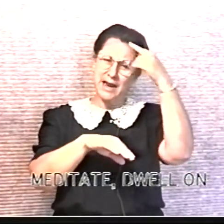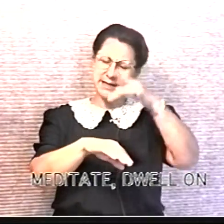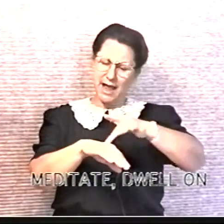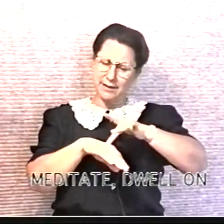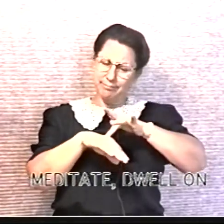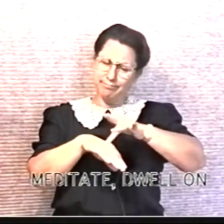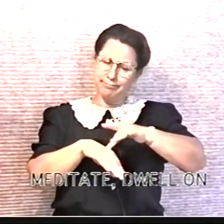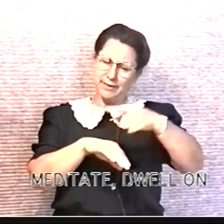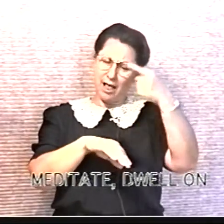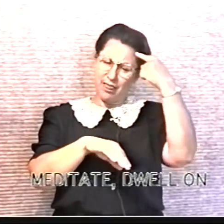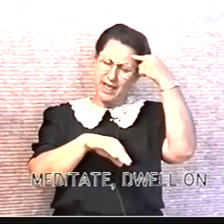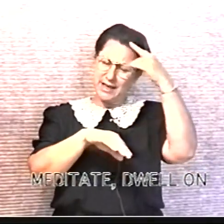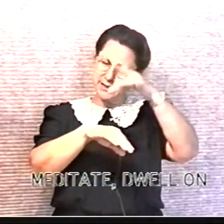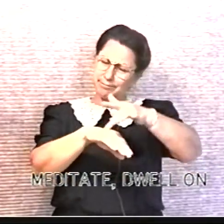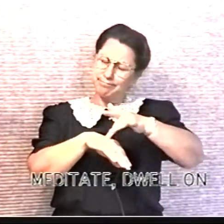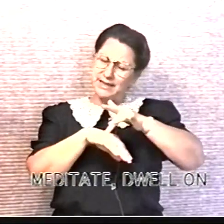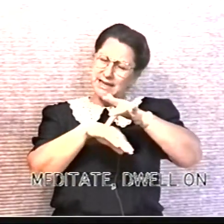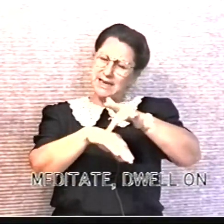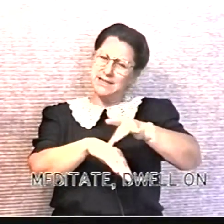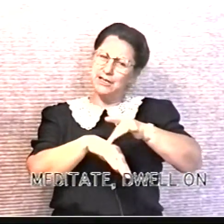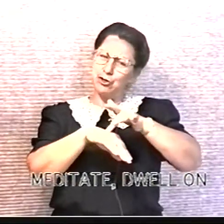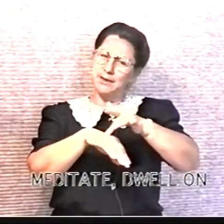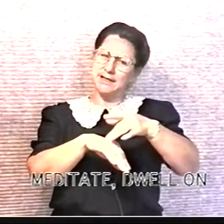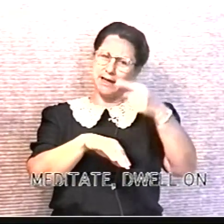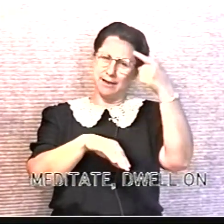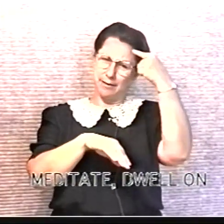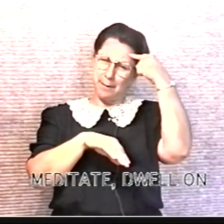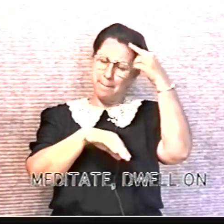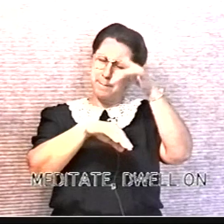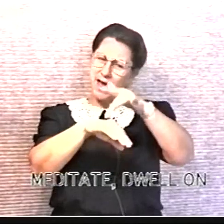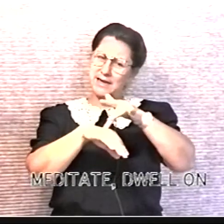meditate. Think continuously, meditate.